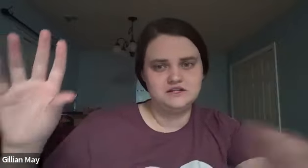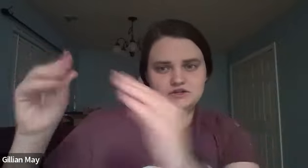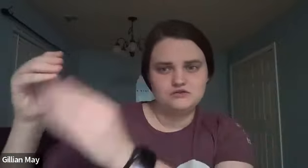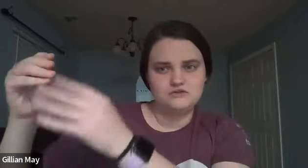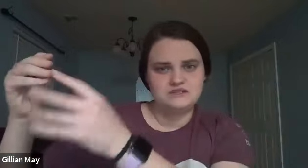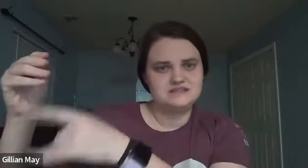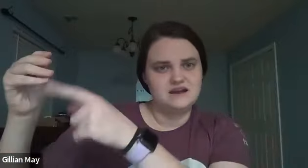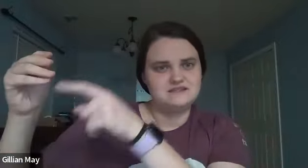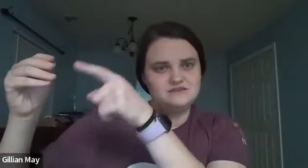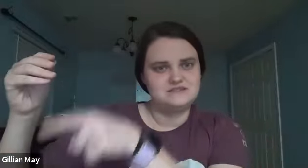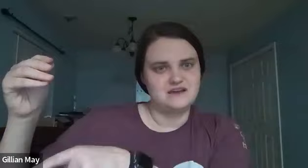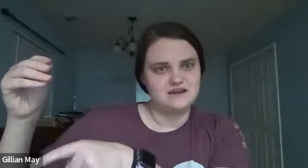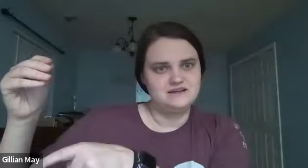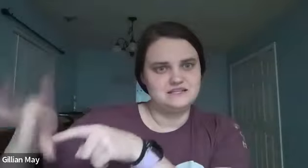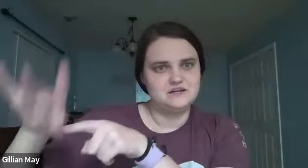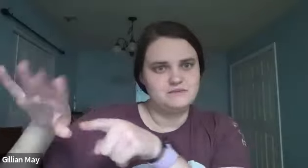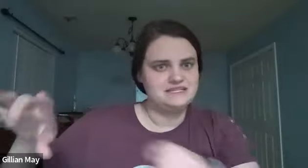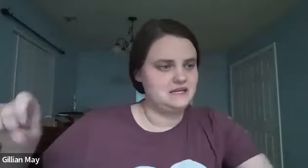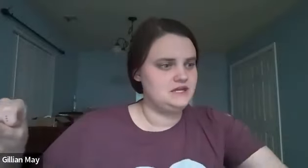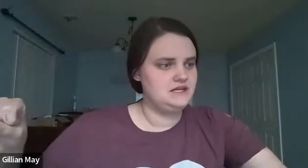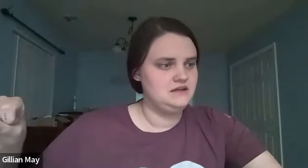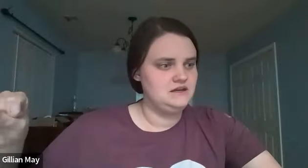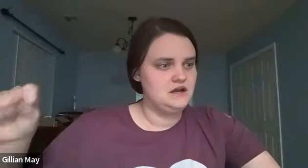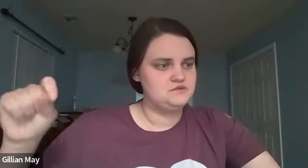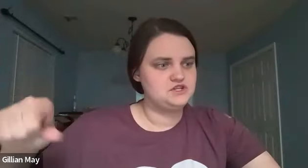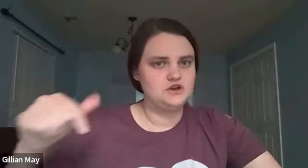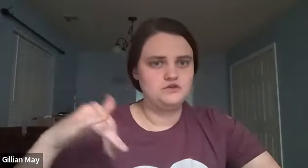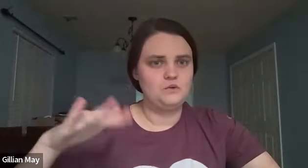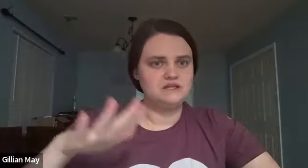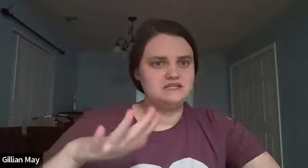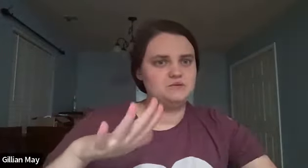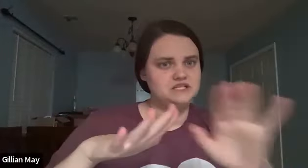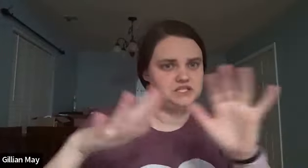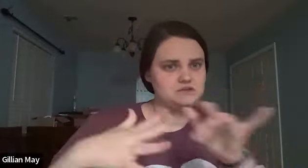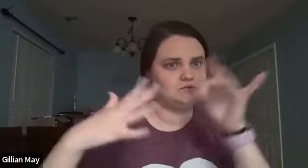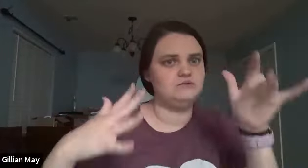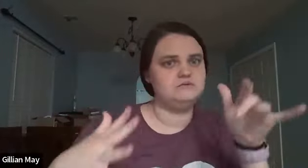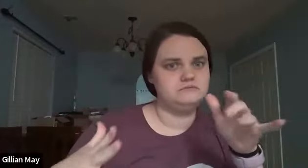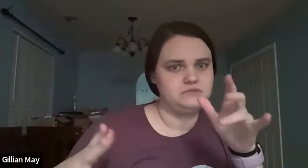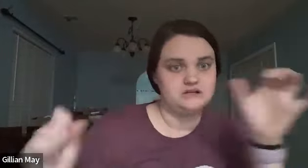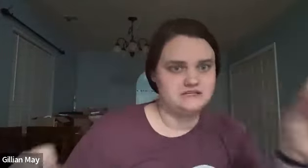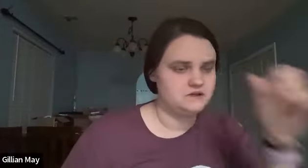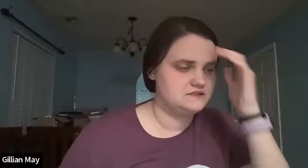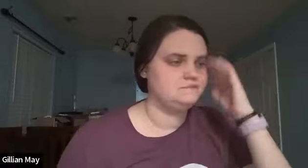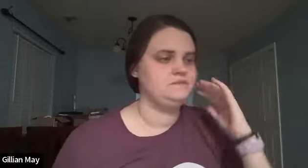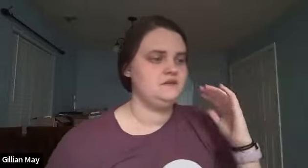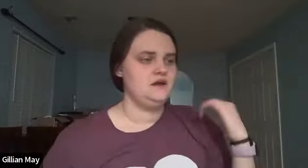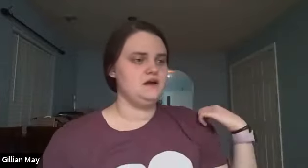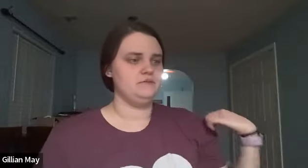to go through the signs on the side because I know that might take a minute. I'm just going to go through the ones that were the general courtesy ones. And